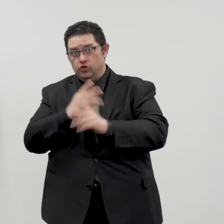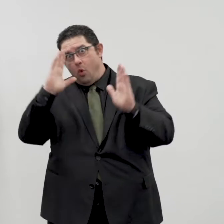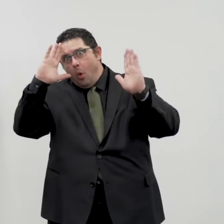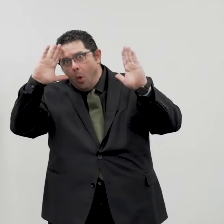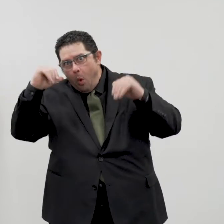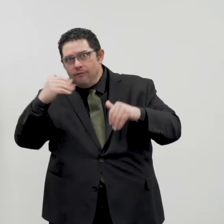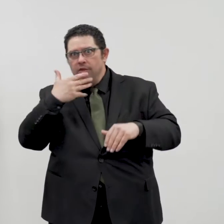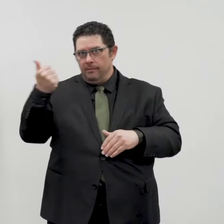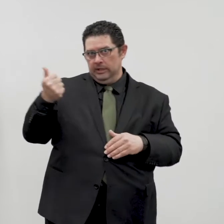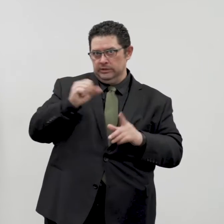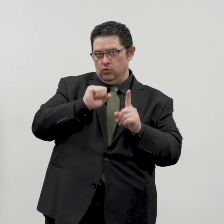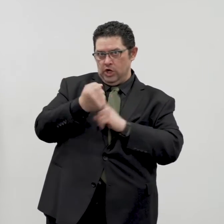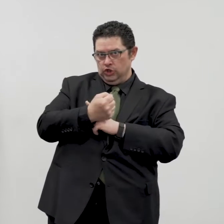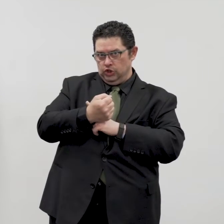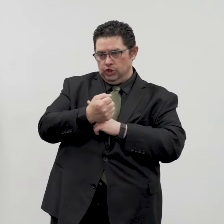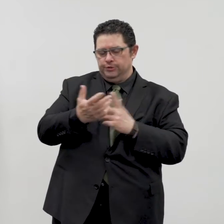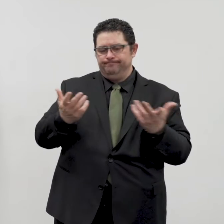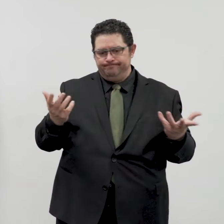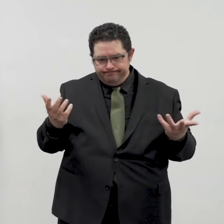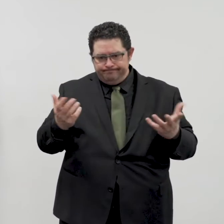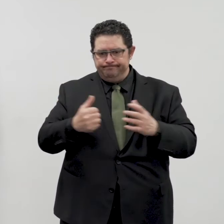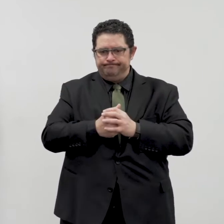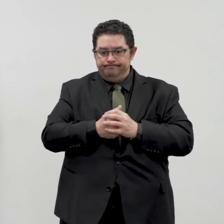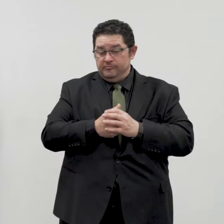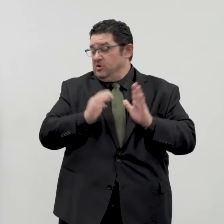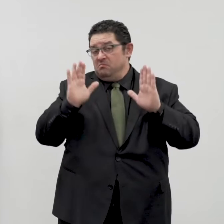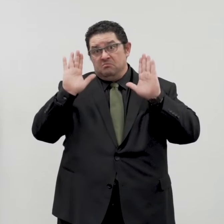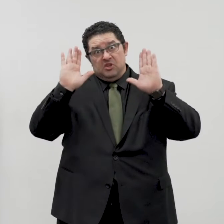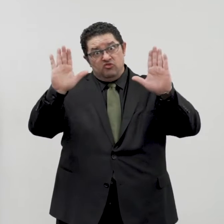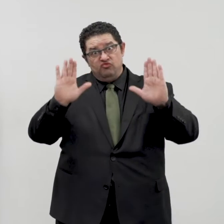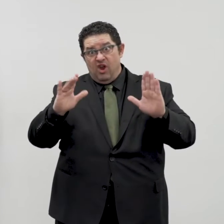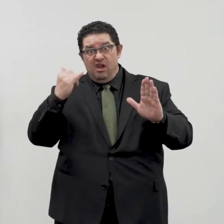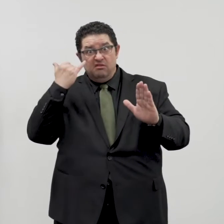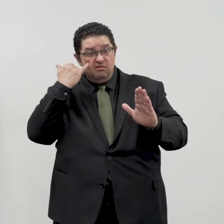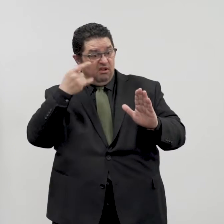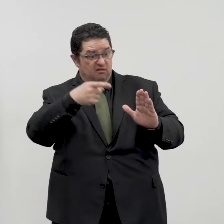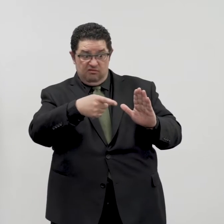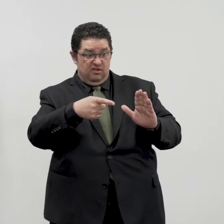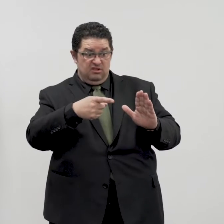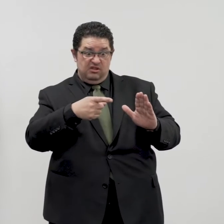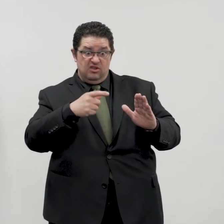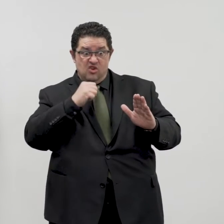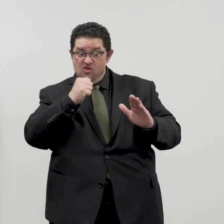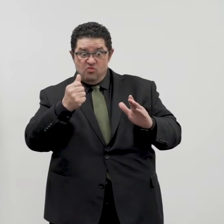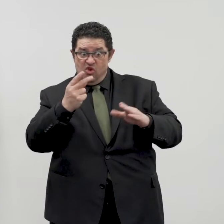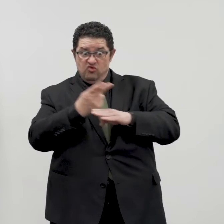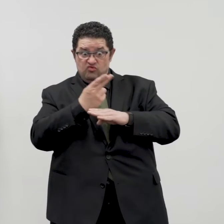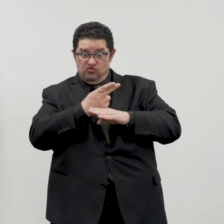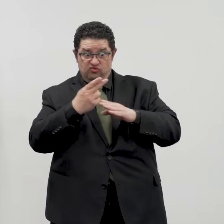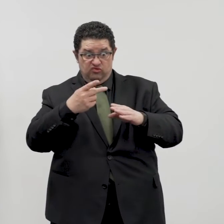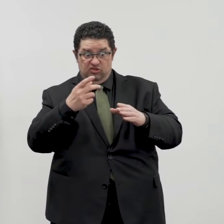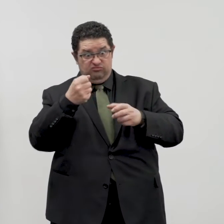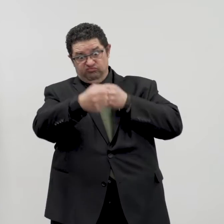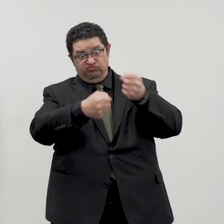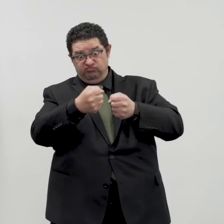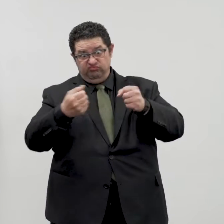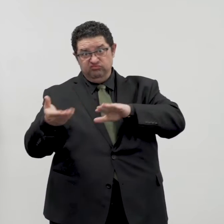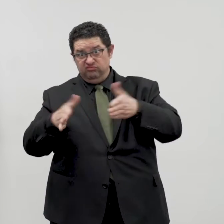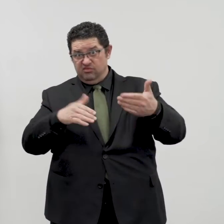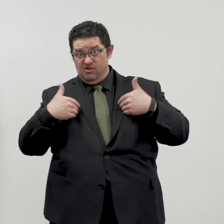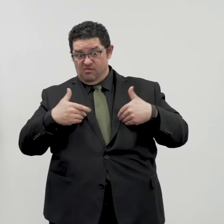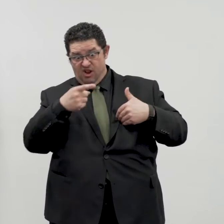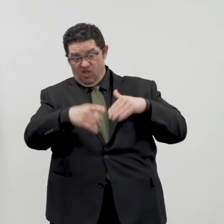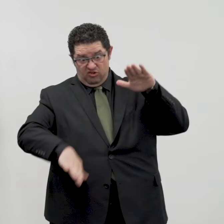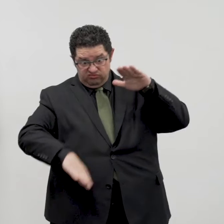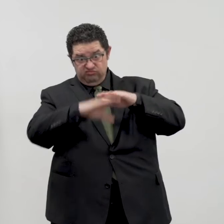either way. It would be great if we don't need to use much of that capacity, but we've seen how this has developed in other parts of the world